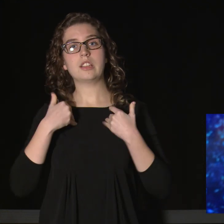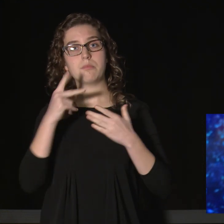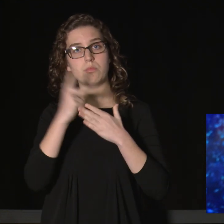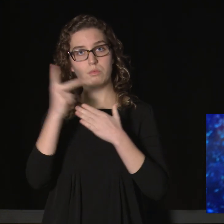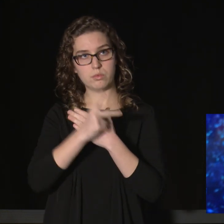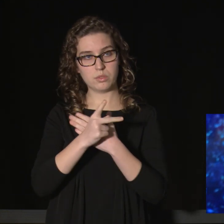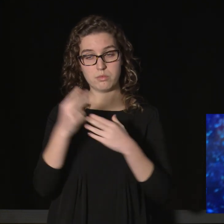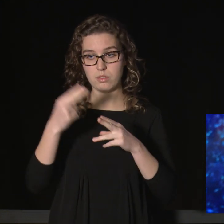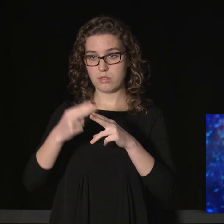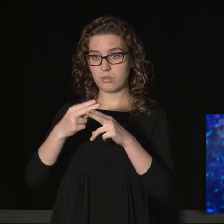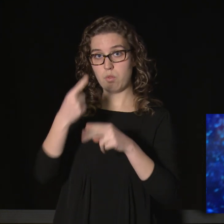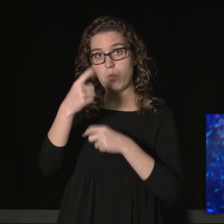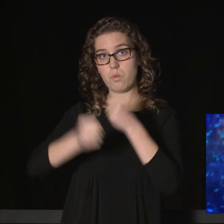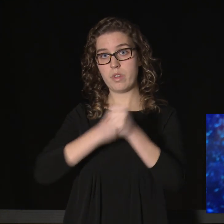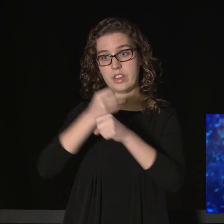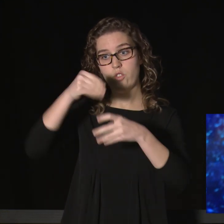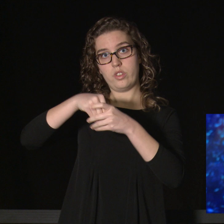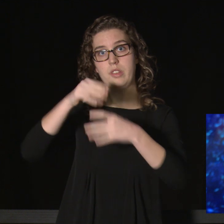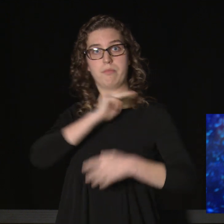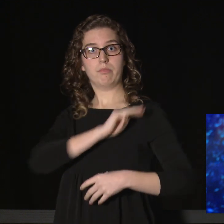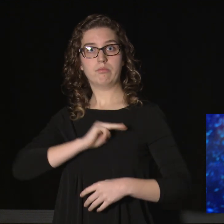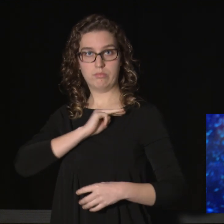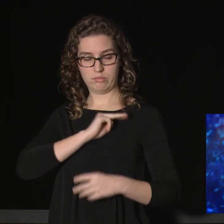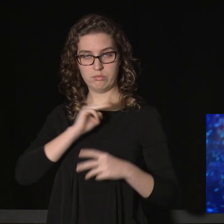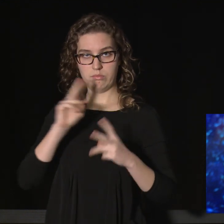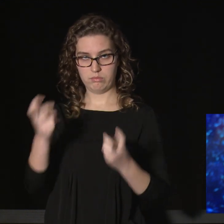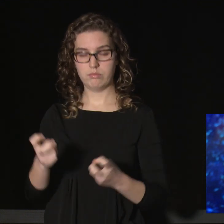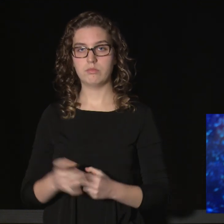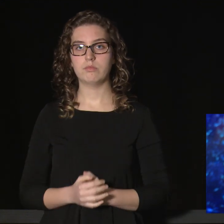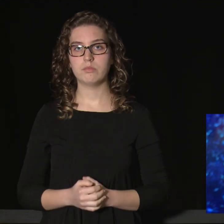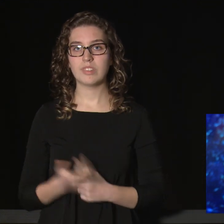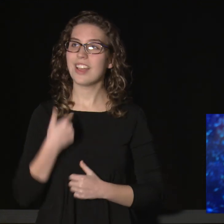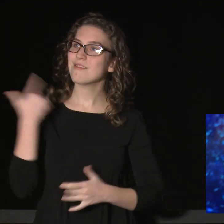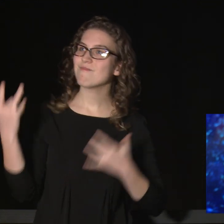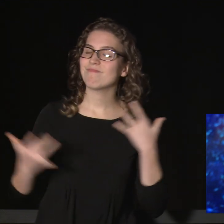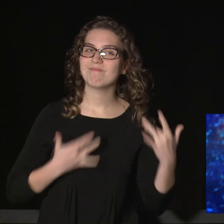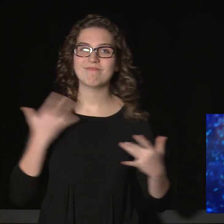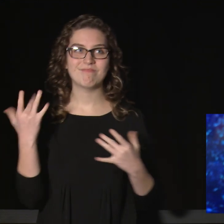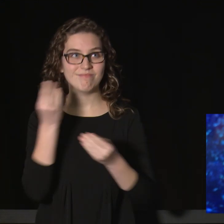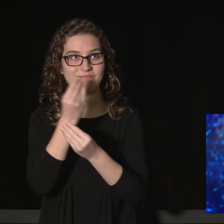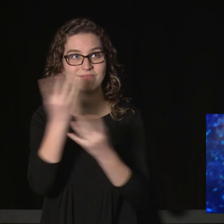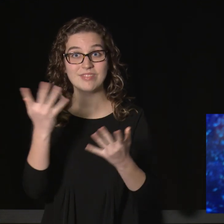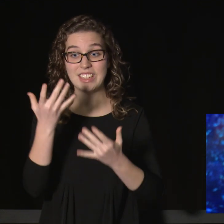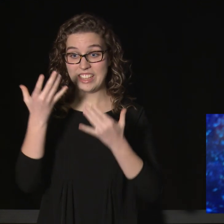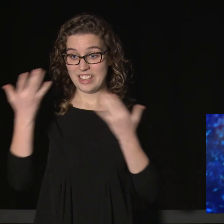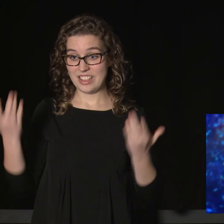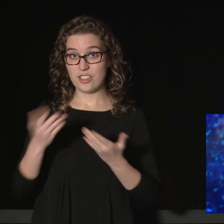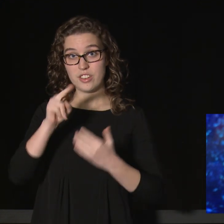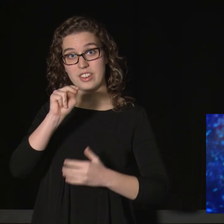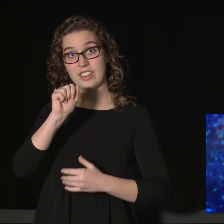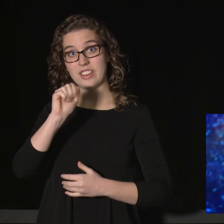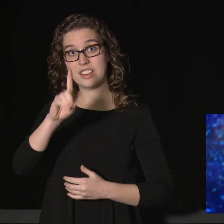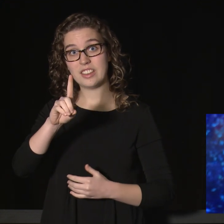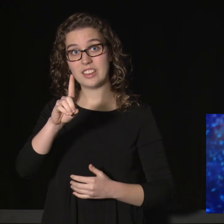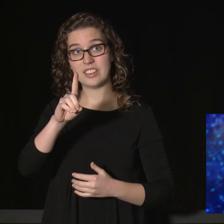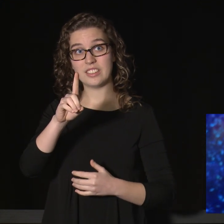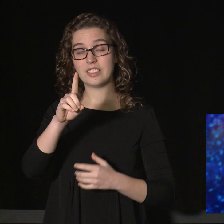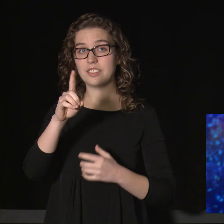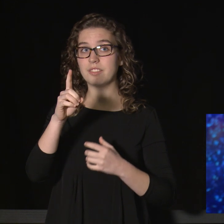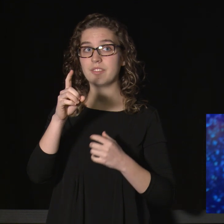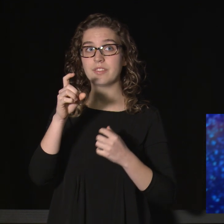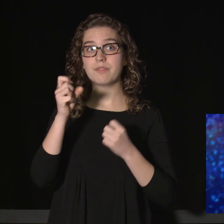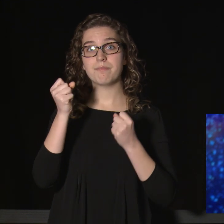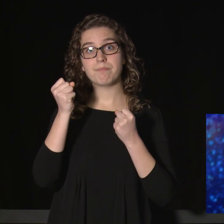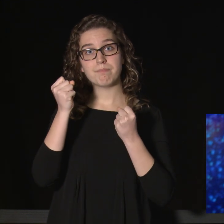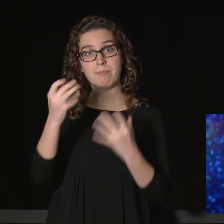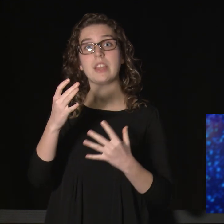program called 1 Year in Missions, and I'm excited to say that here in North American Division, there are several